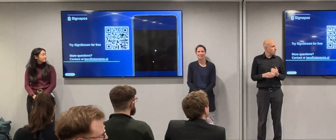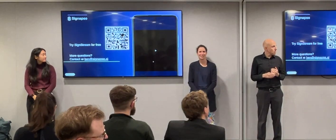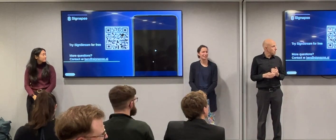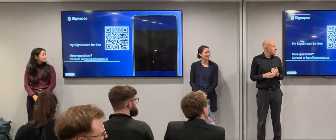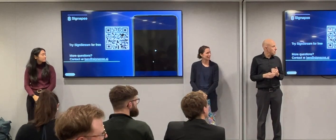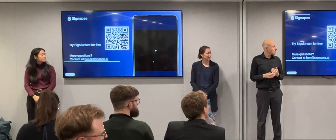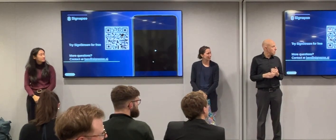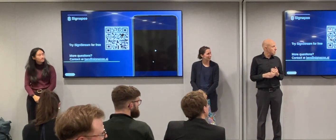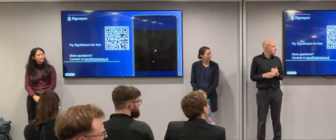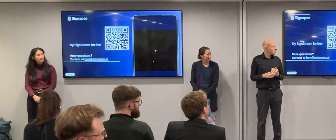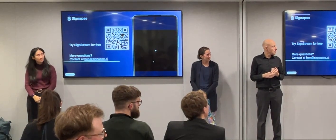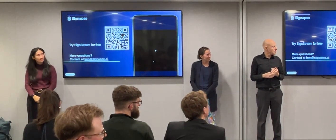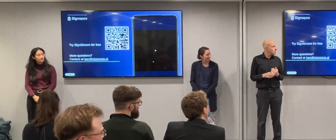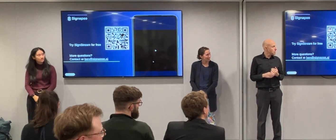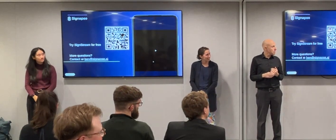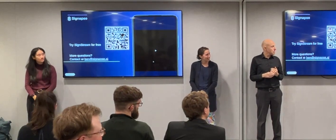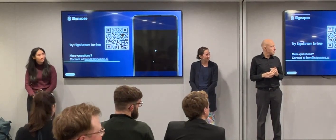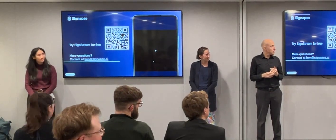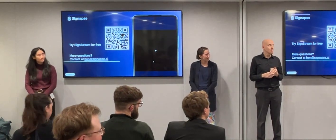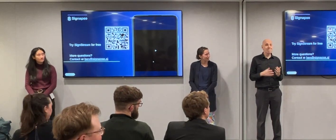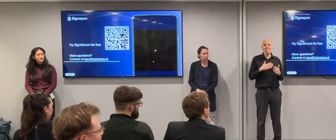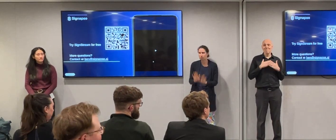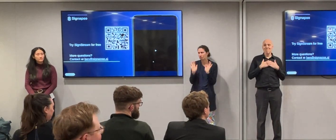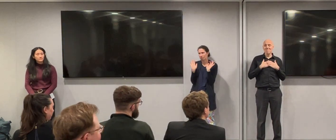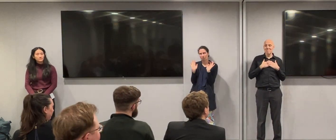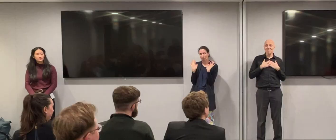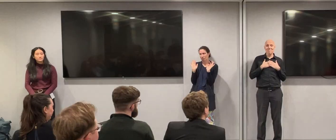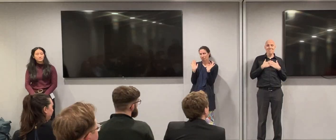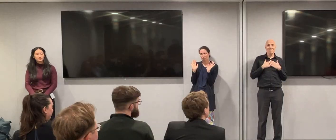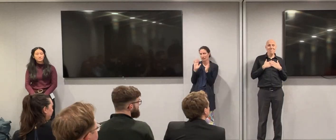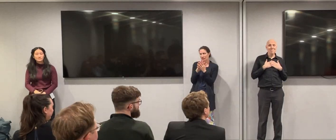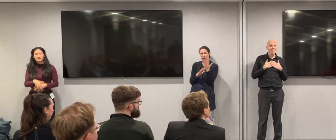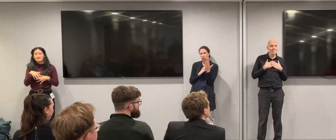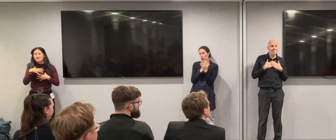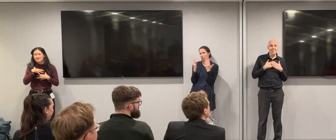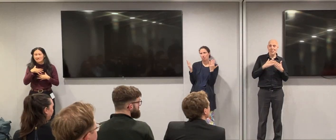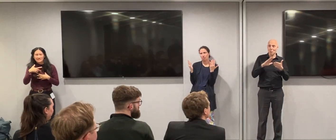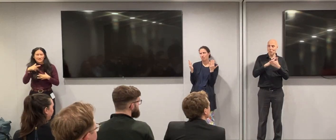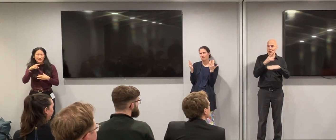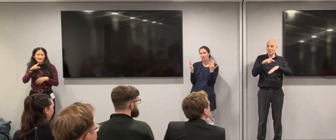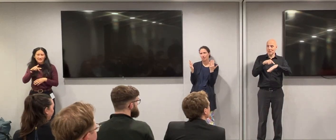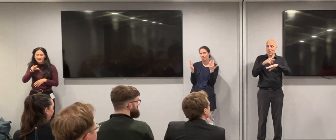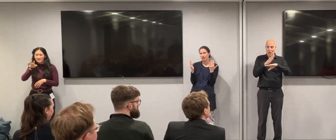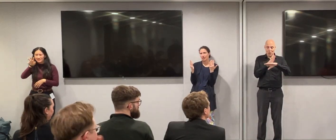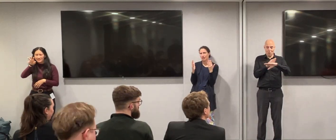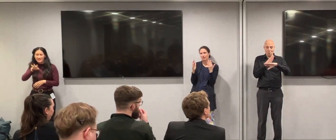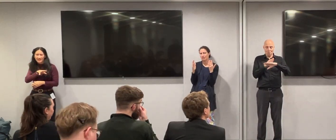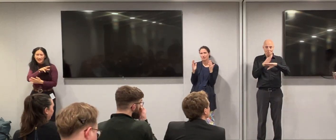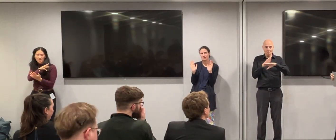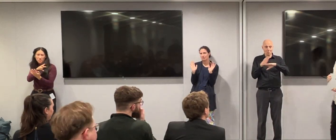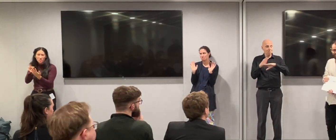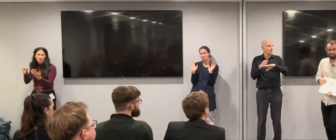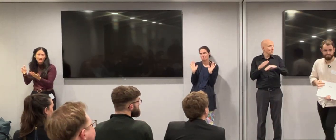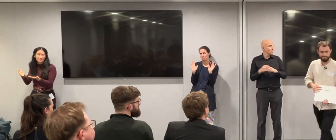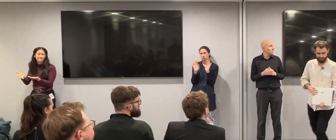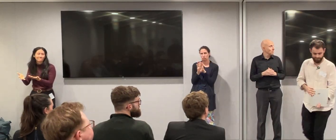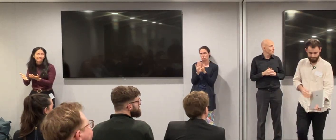That's fine. Yeah. I'm afraid to catch the schedule. I would suggest skip questions here